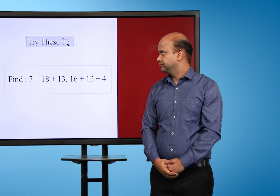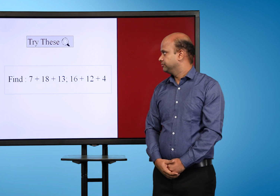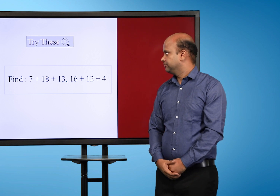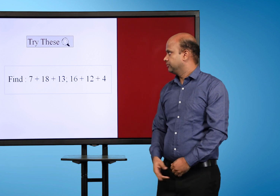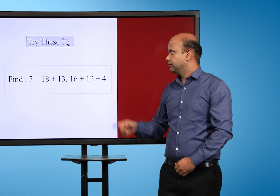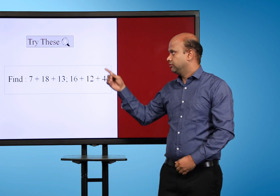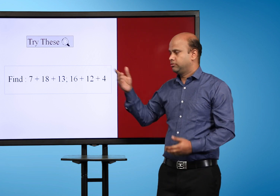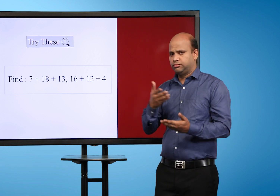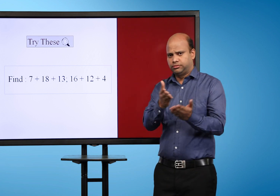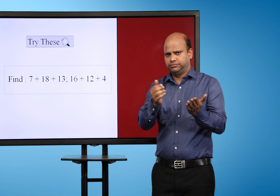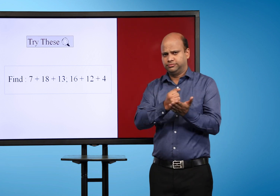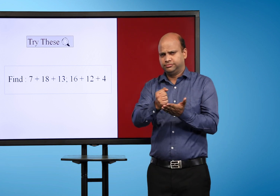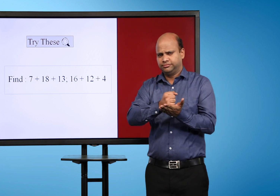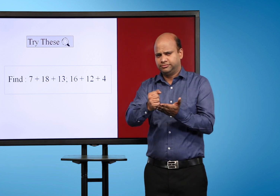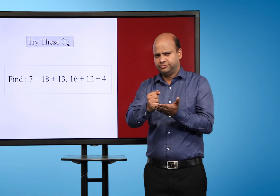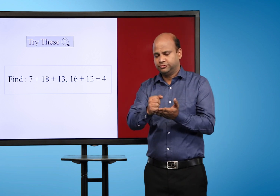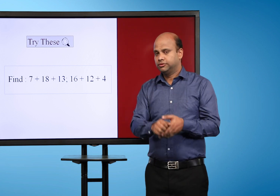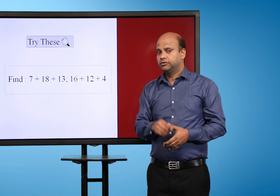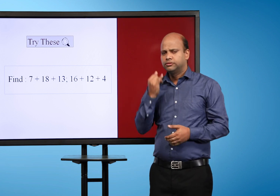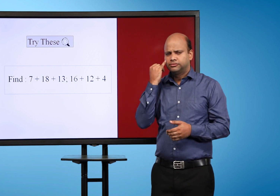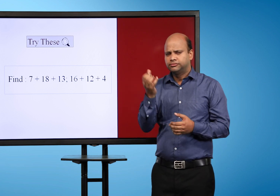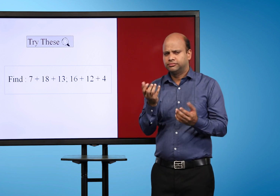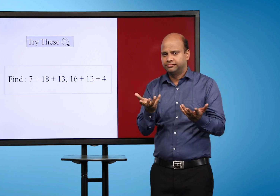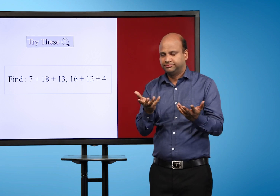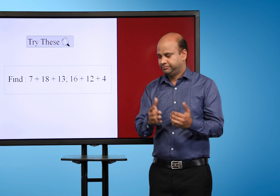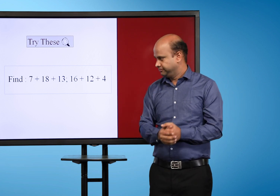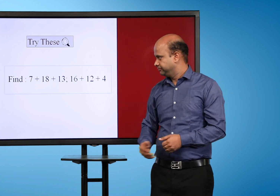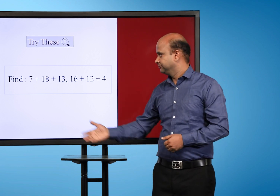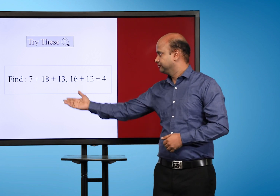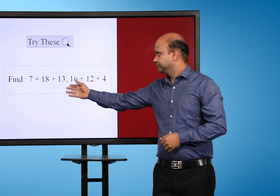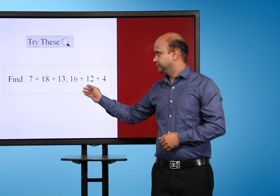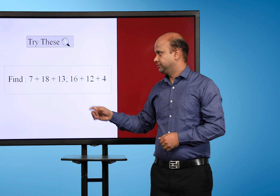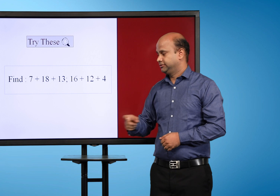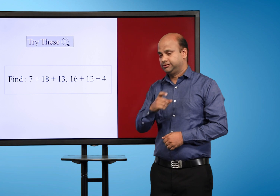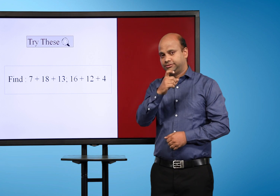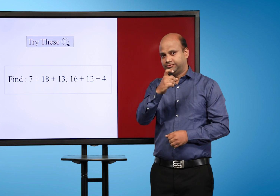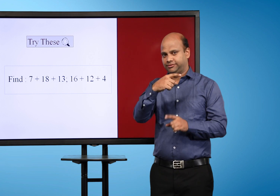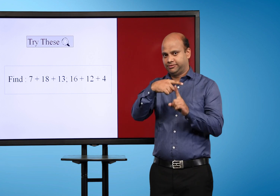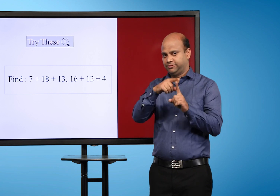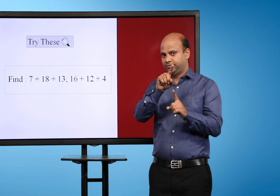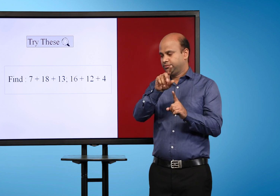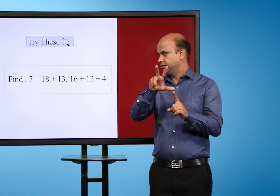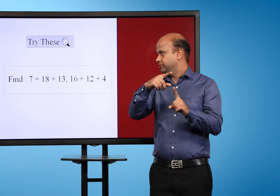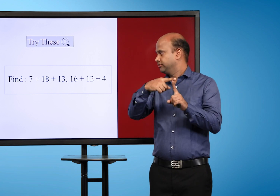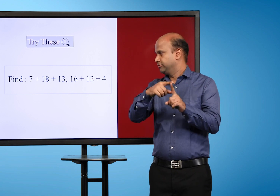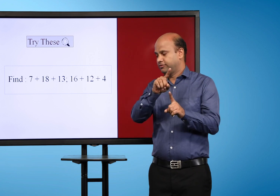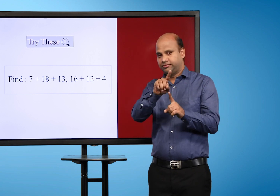Try these. Find 7 plus 18 plus